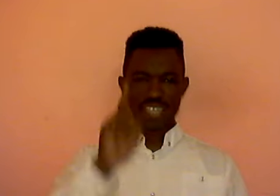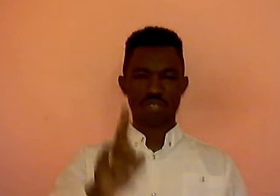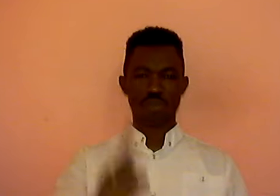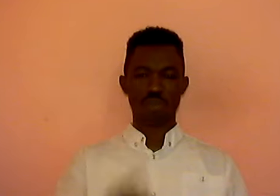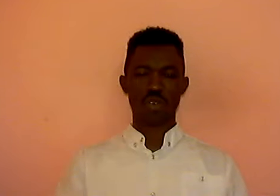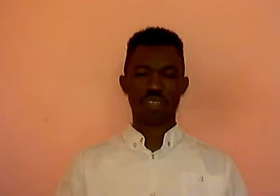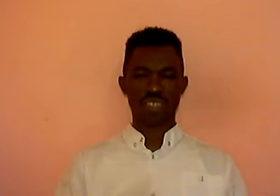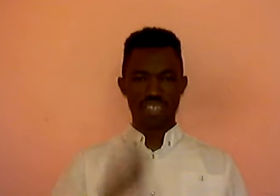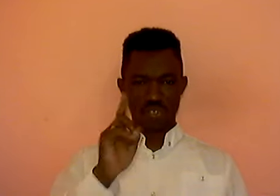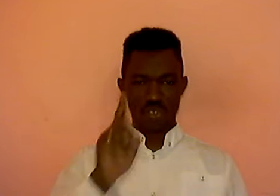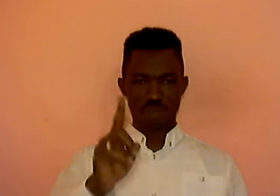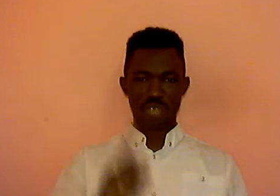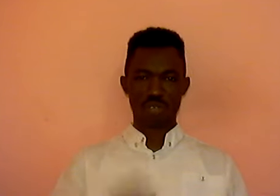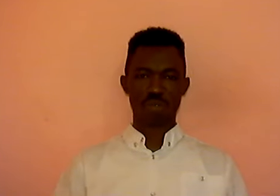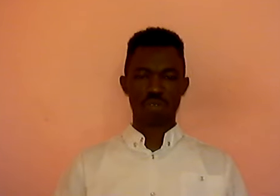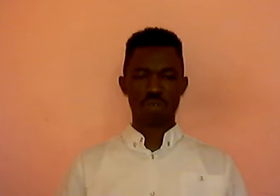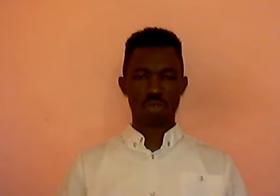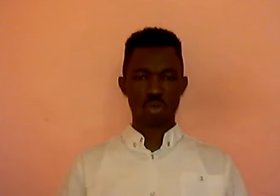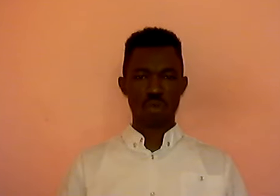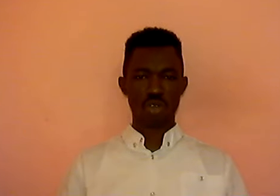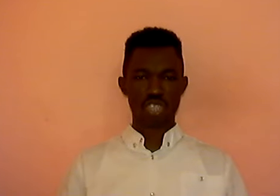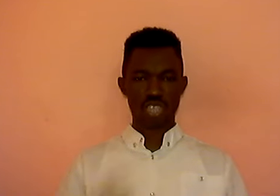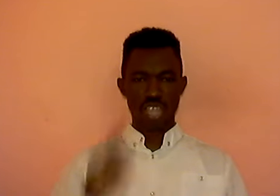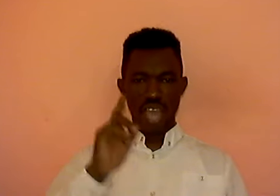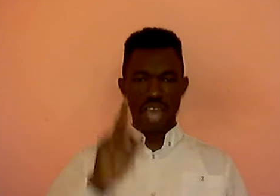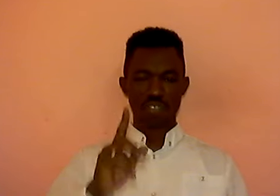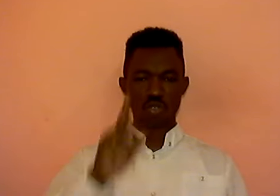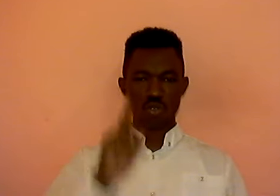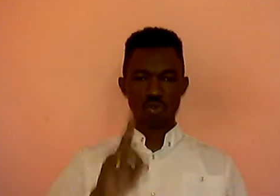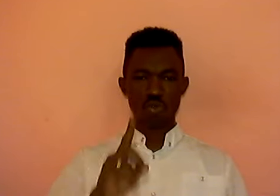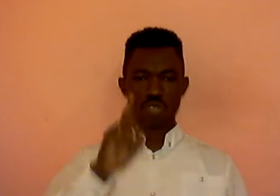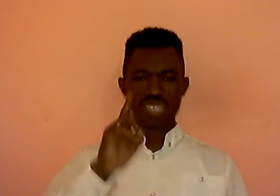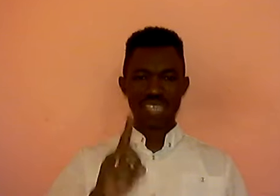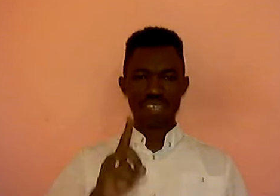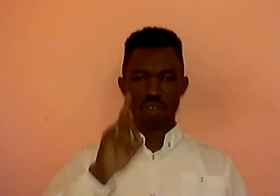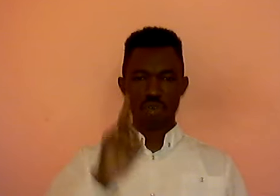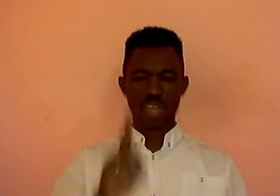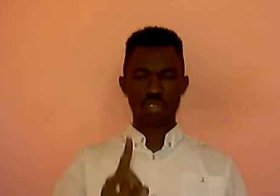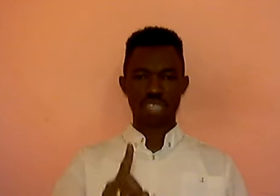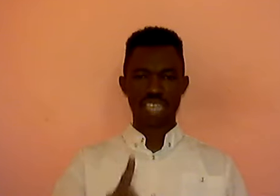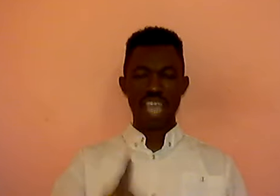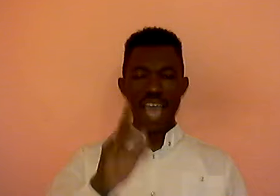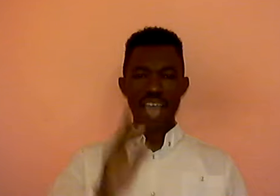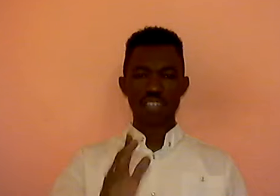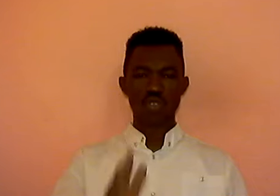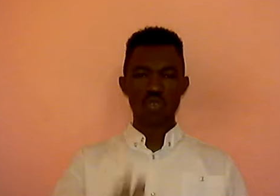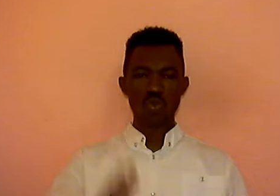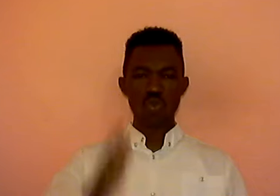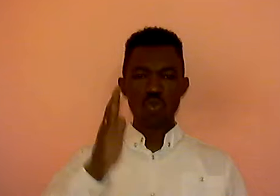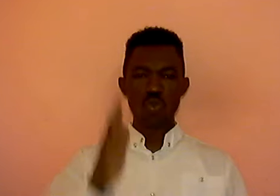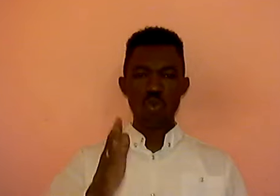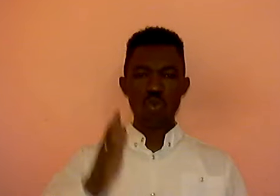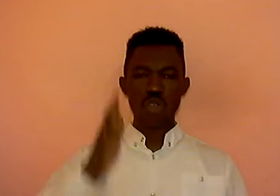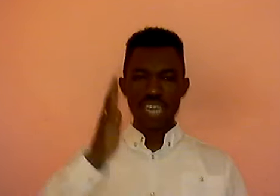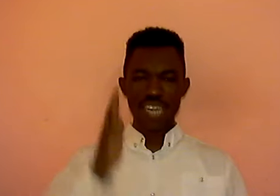from God. God bless you. So much as you seek for righteousness, as you go neat,